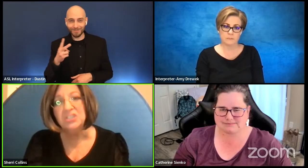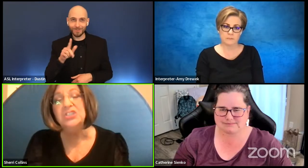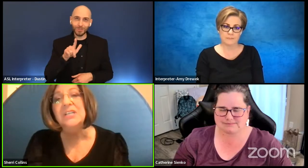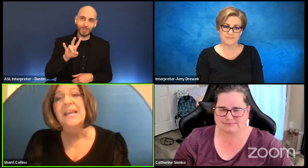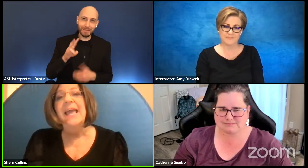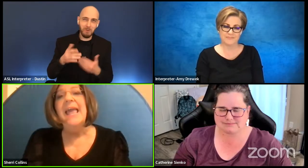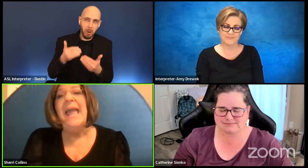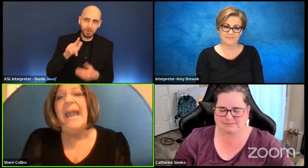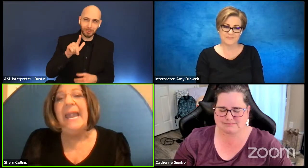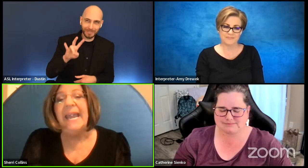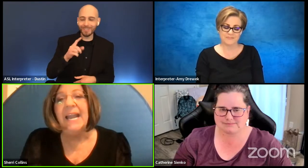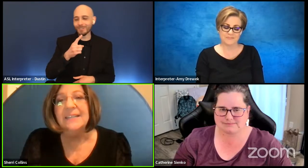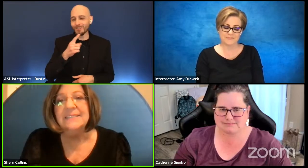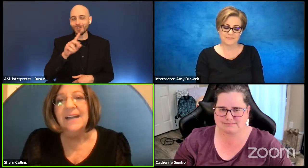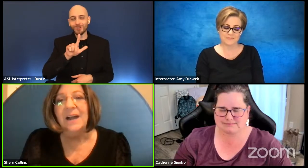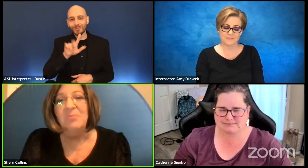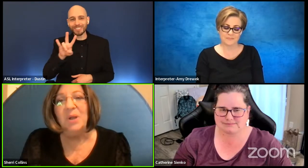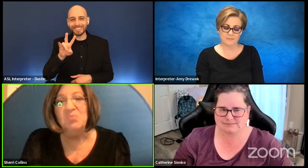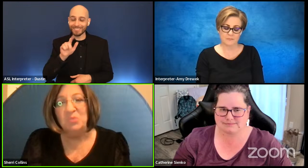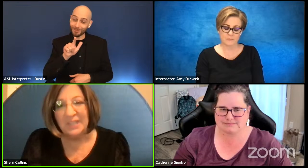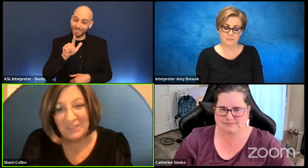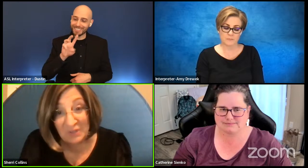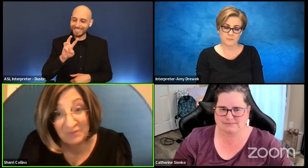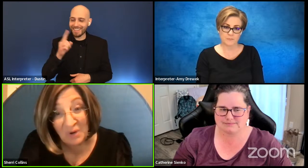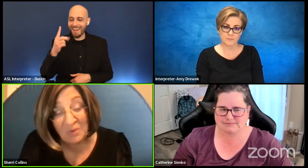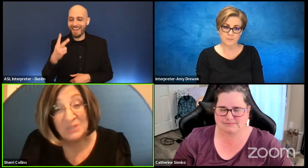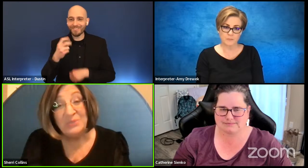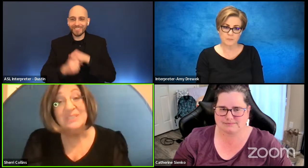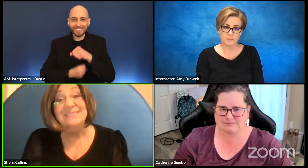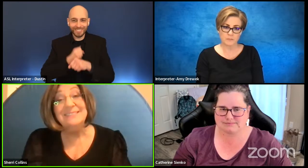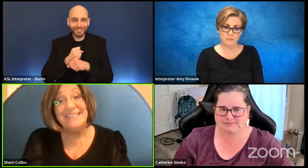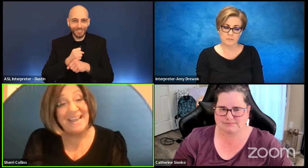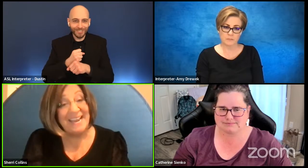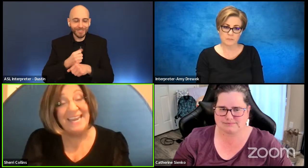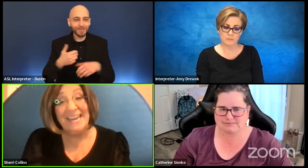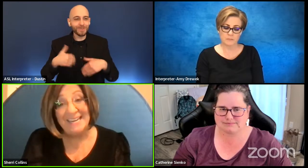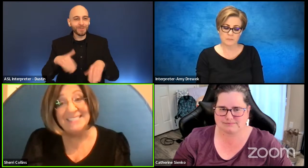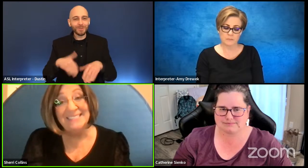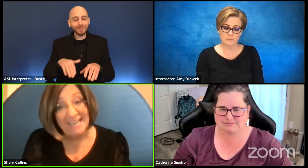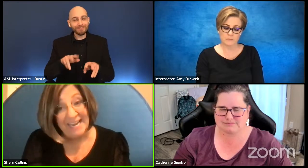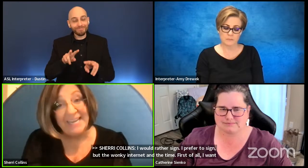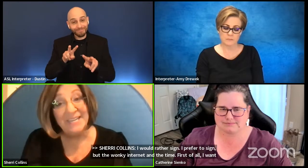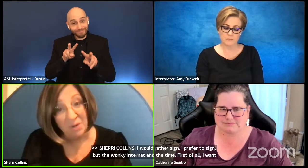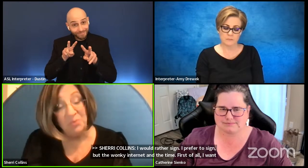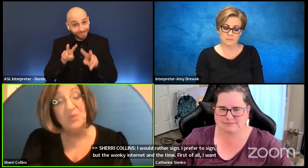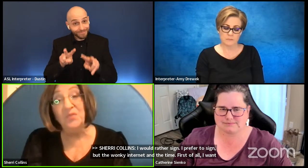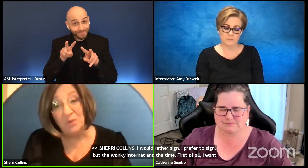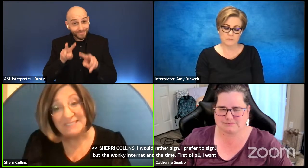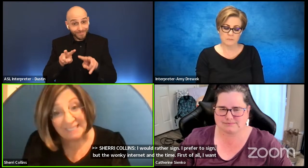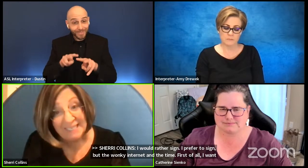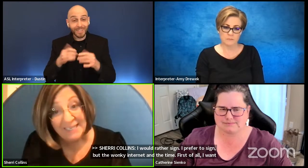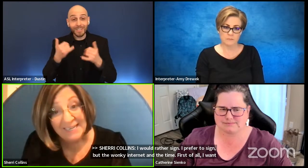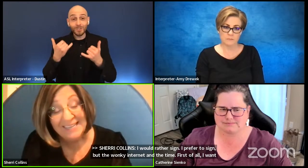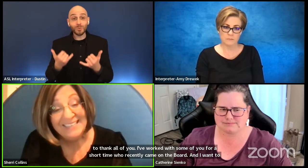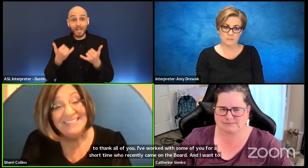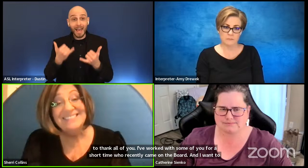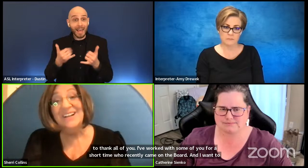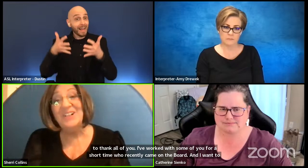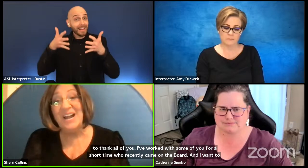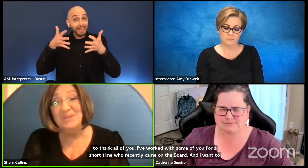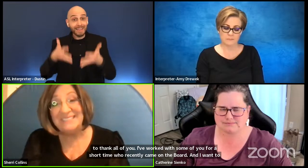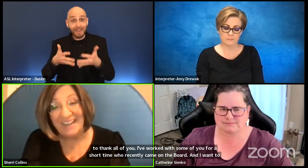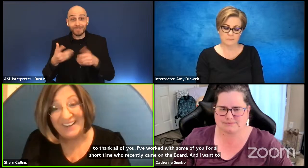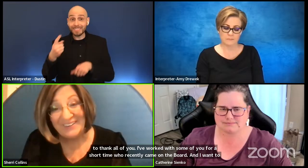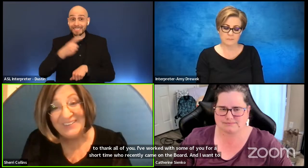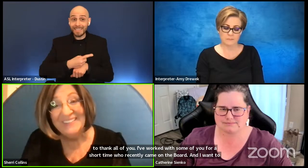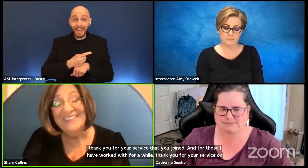half years. And I'm really looking forward to it. Today is day number 14 until